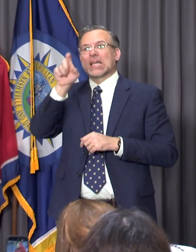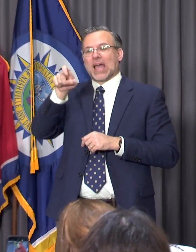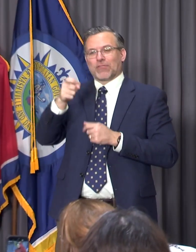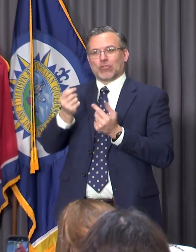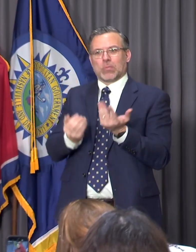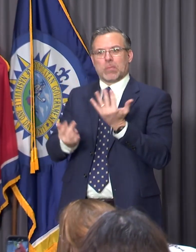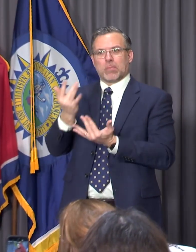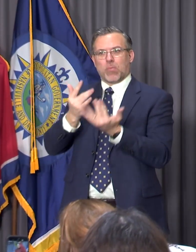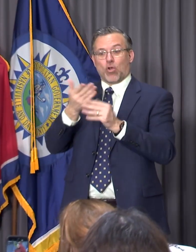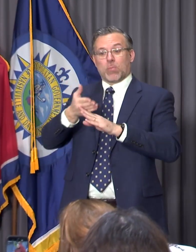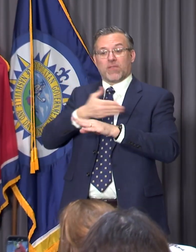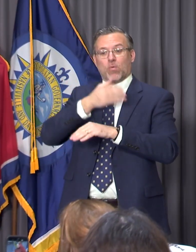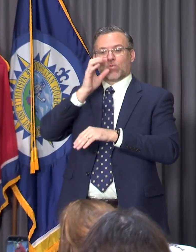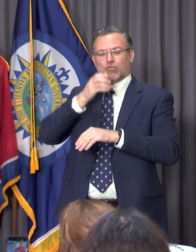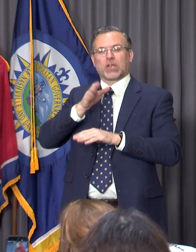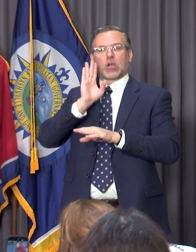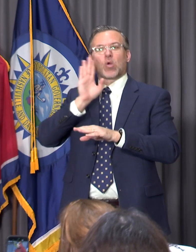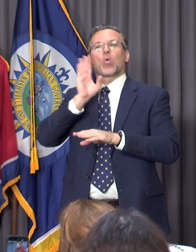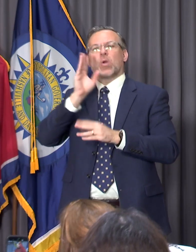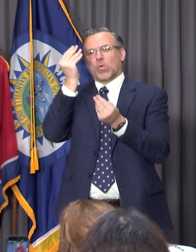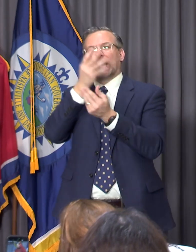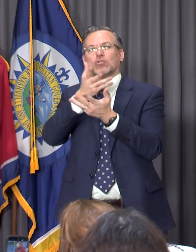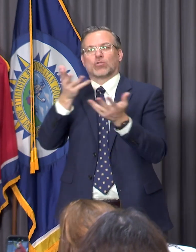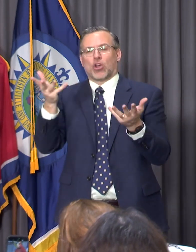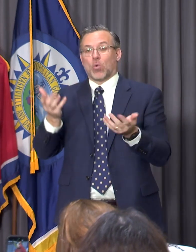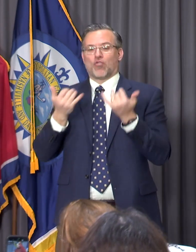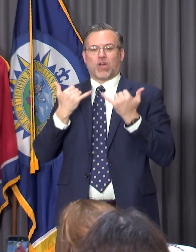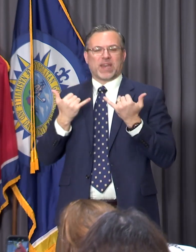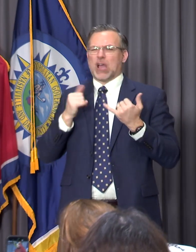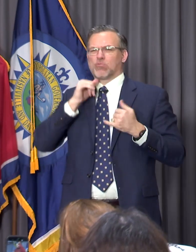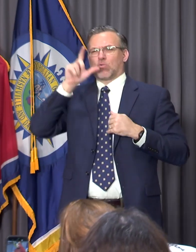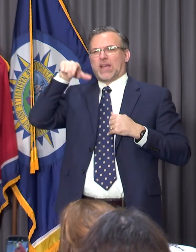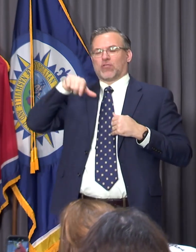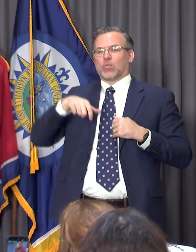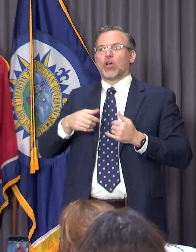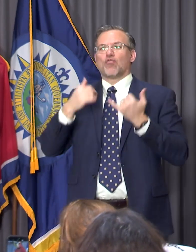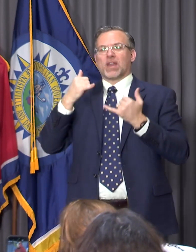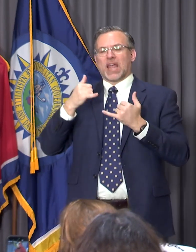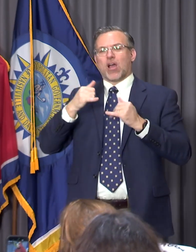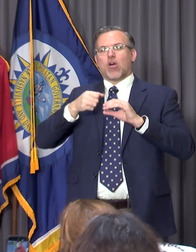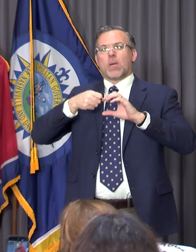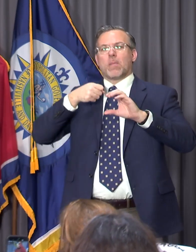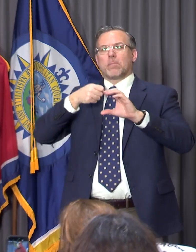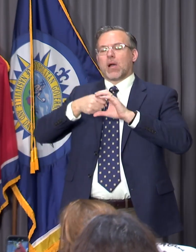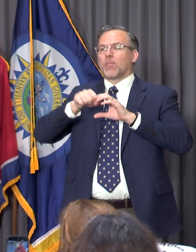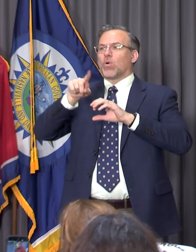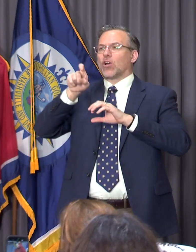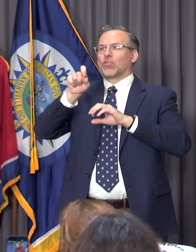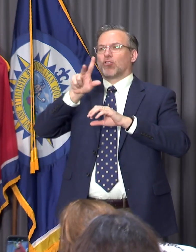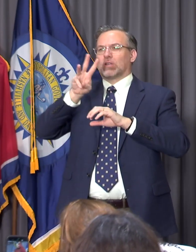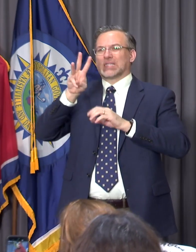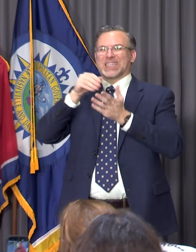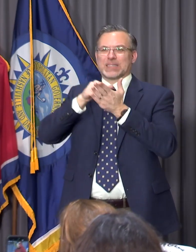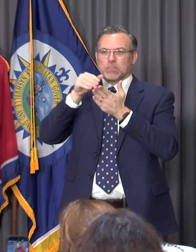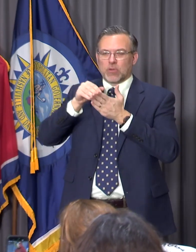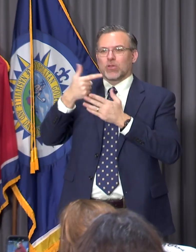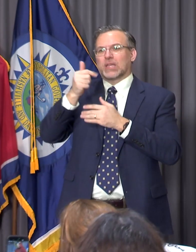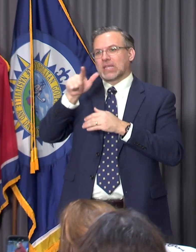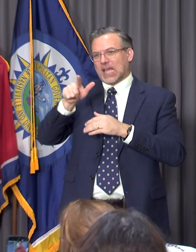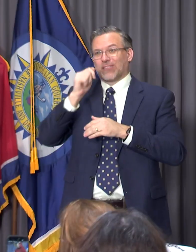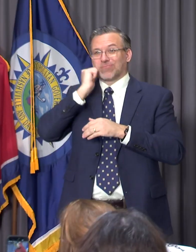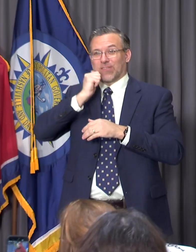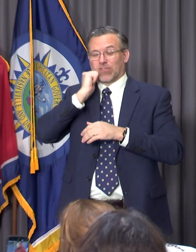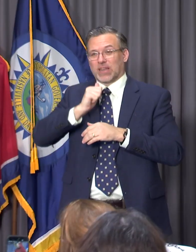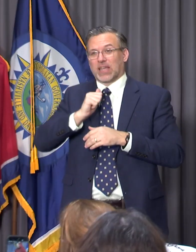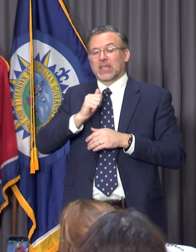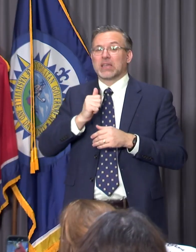be notified through official channels. Currently, we're pumping 136 million gallons of water a day. An average day